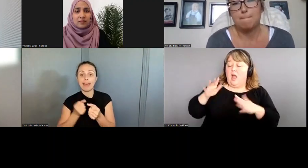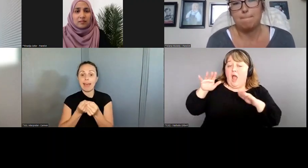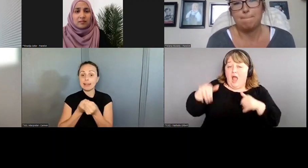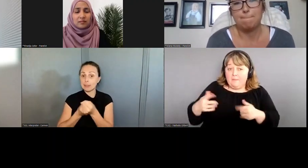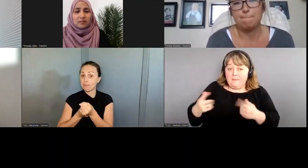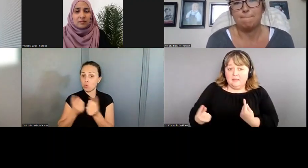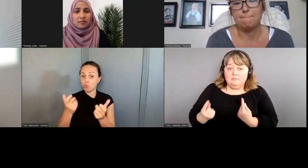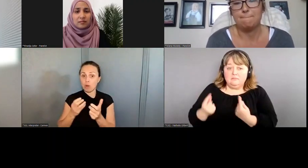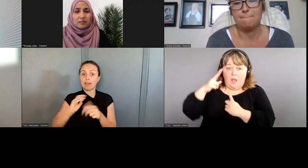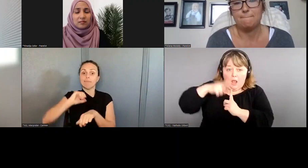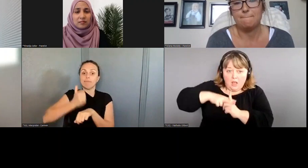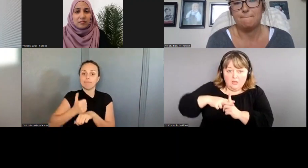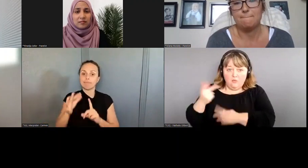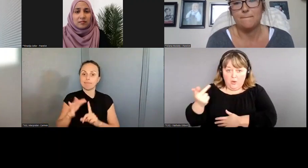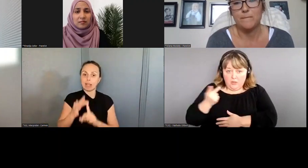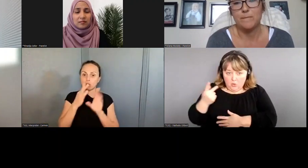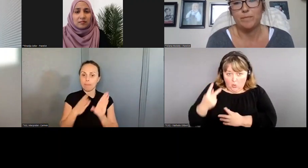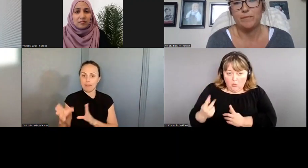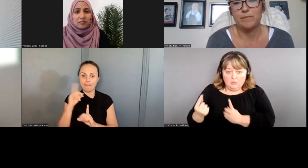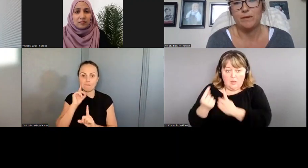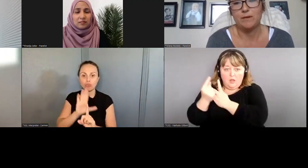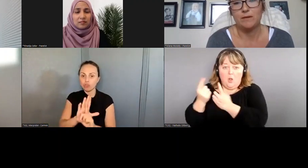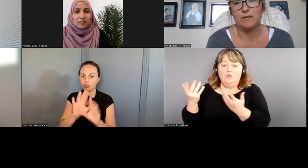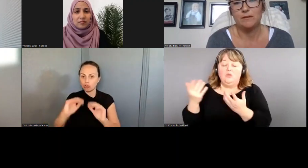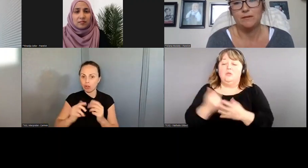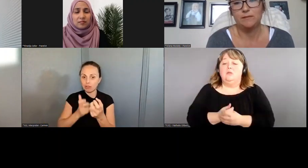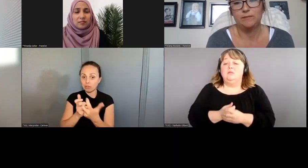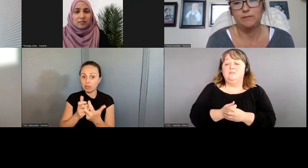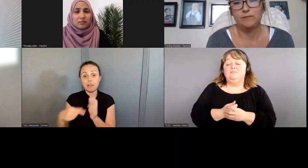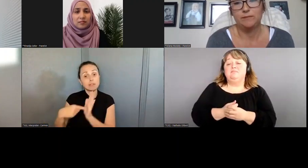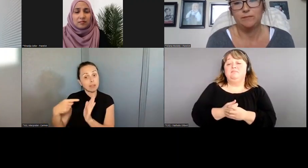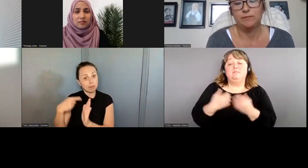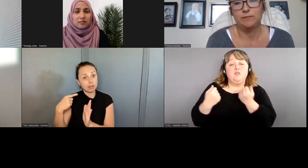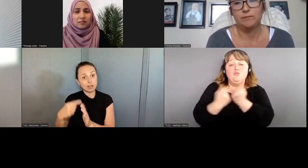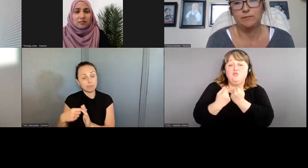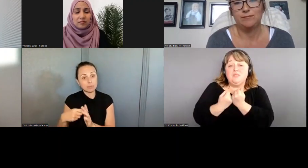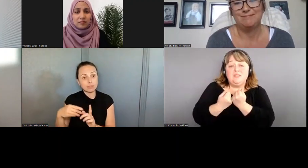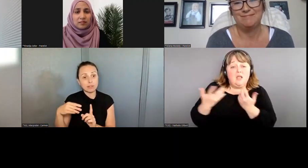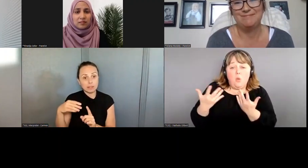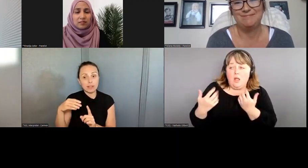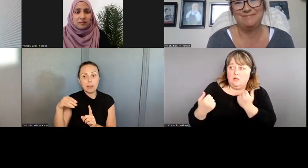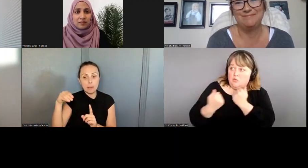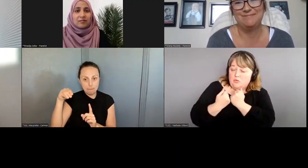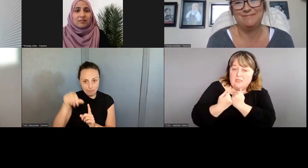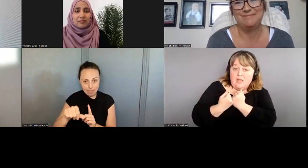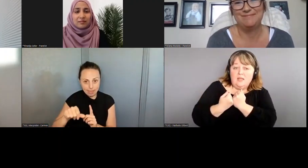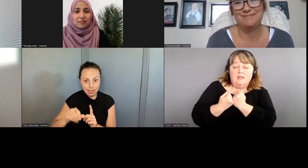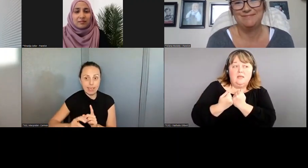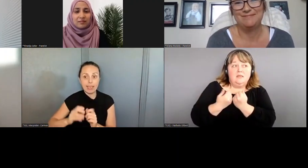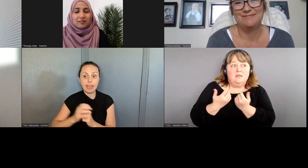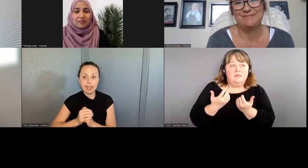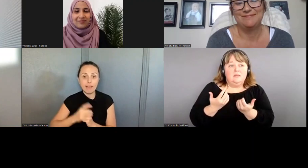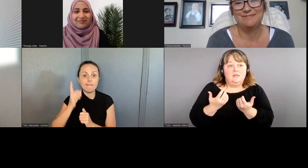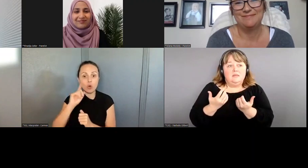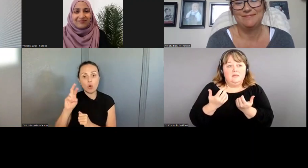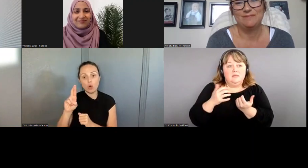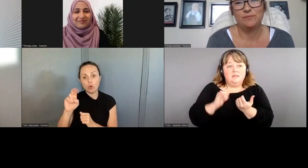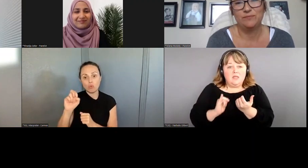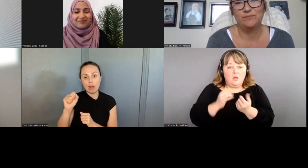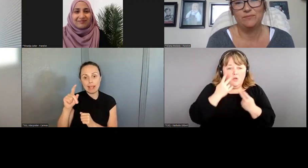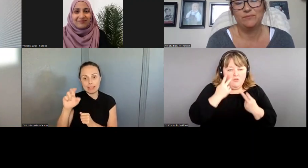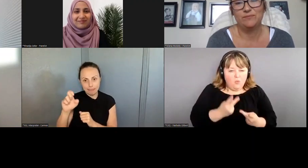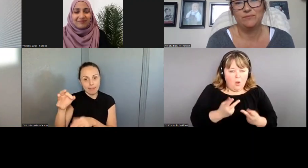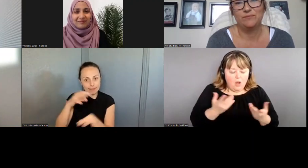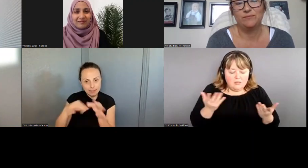creating a specialized plan for your child. Sometimes they pay for respite. That's another thing that we'll be talking about. They pay for a